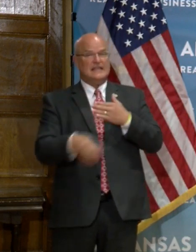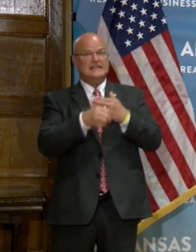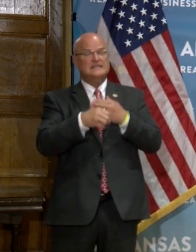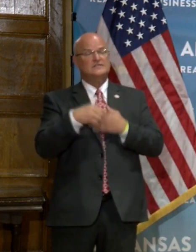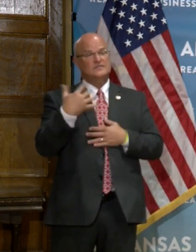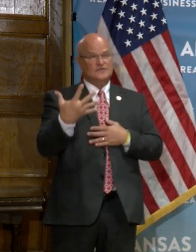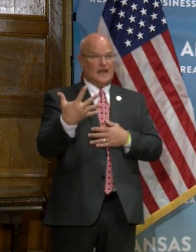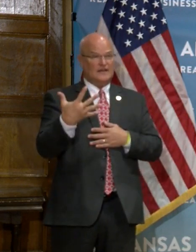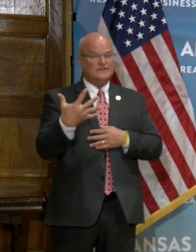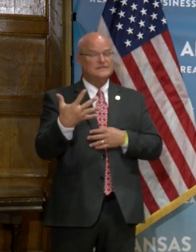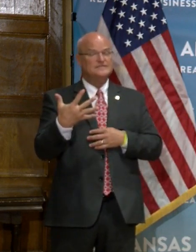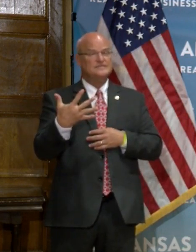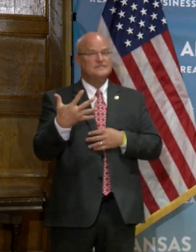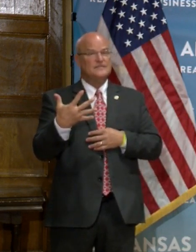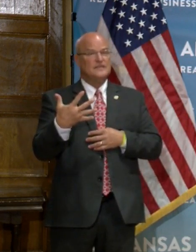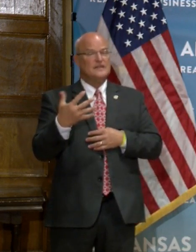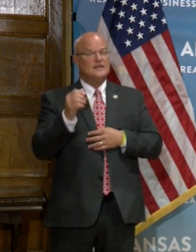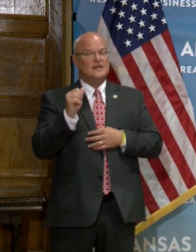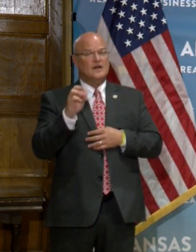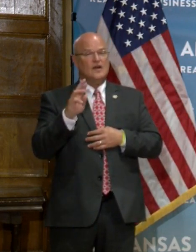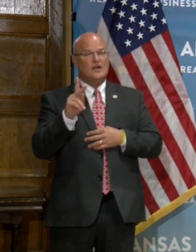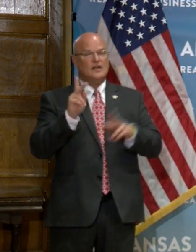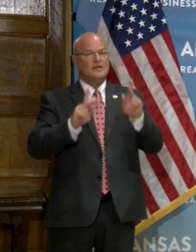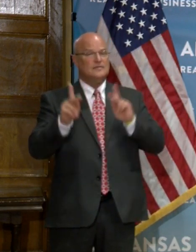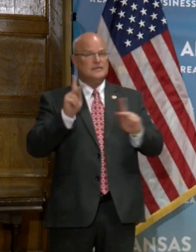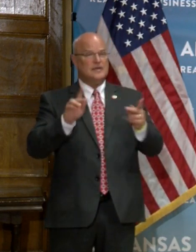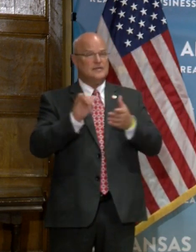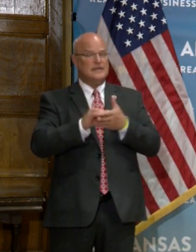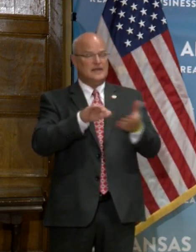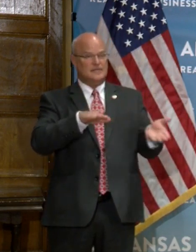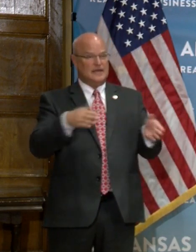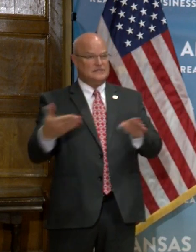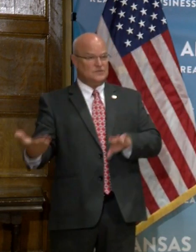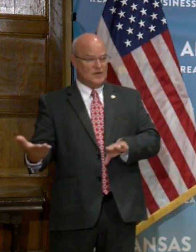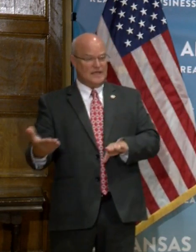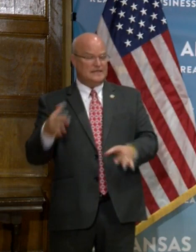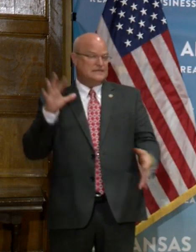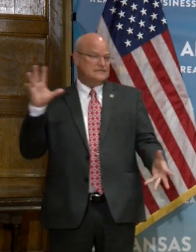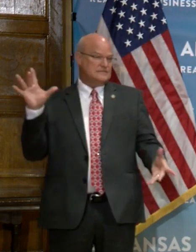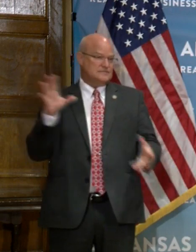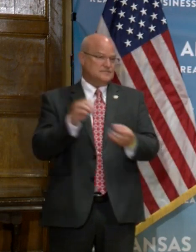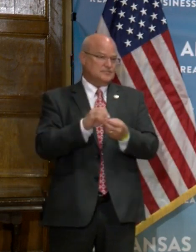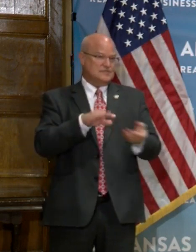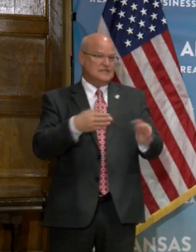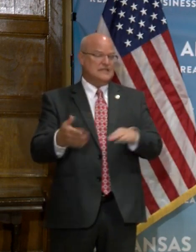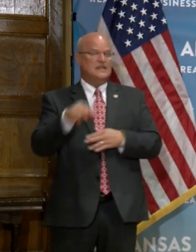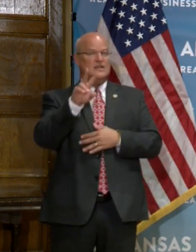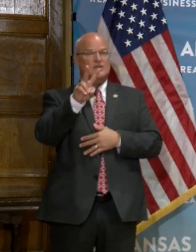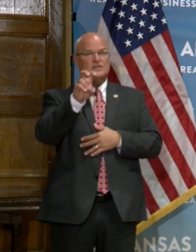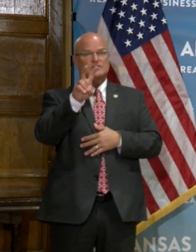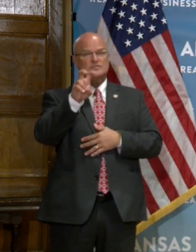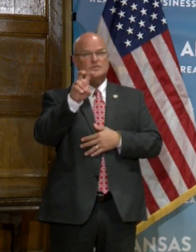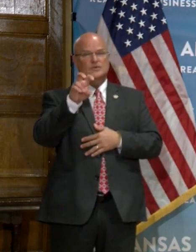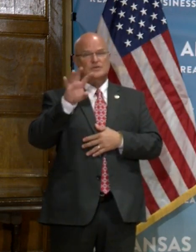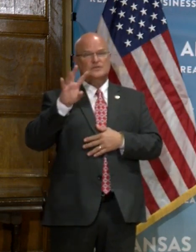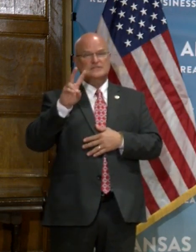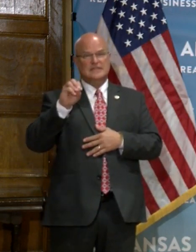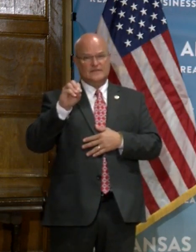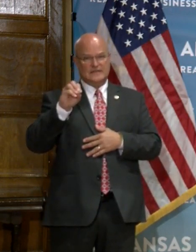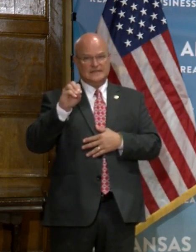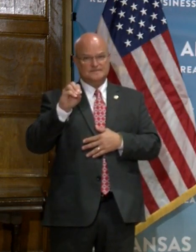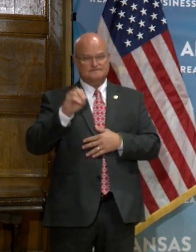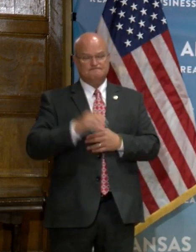additional 5 Arkansans that have succumbed to this, brings the total deaths to 270.